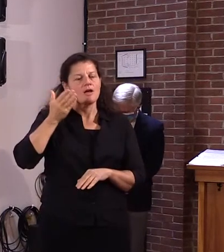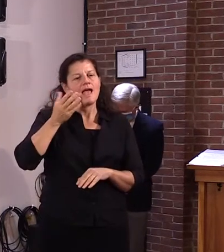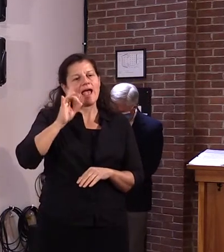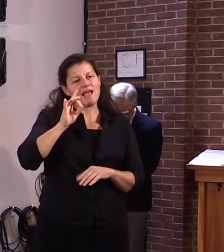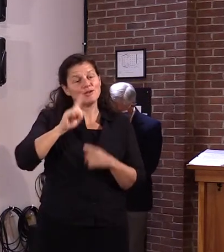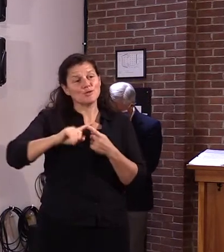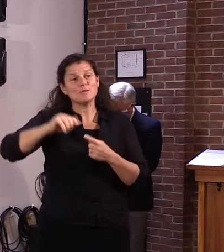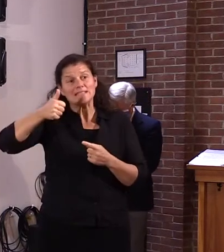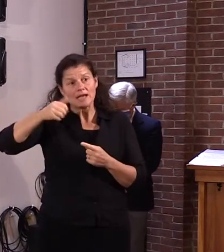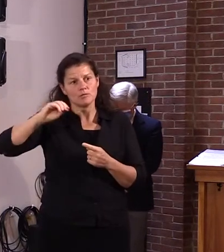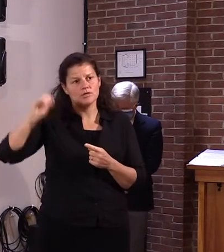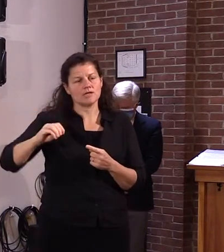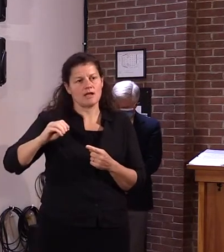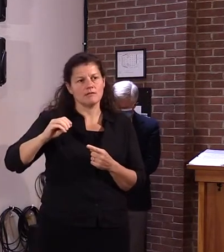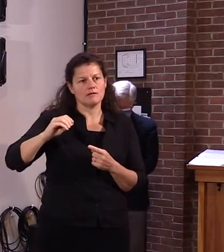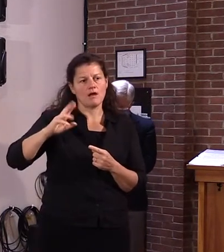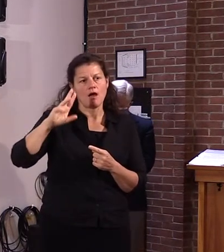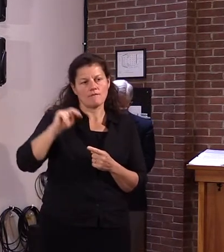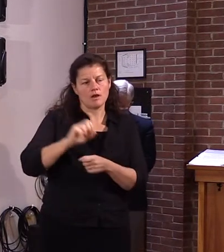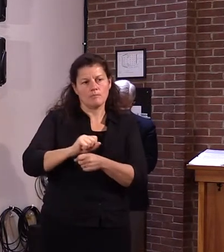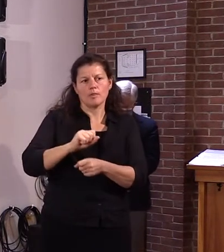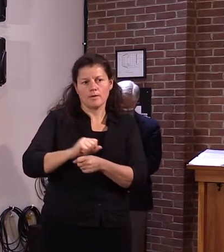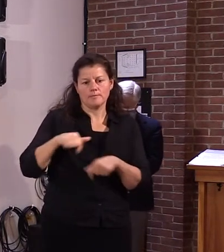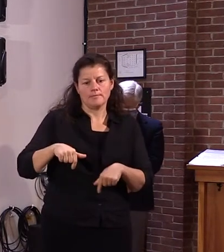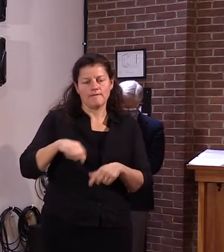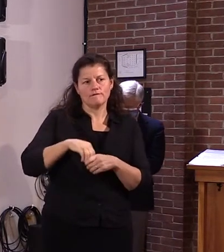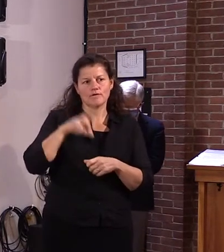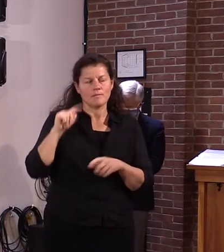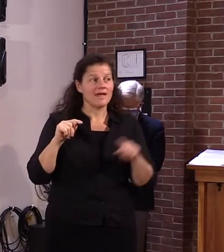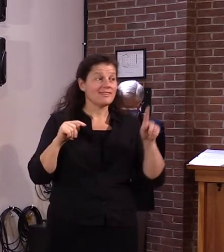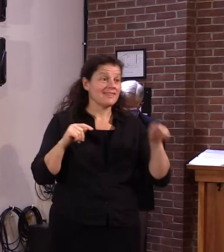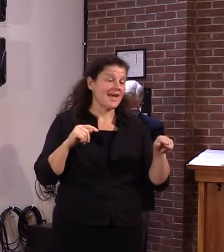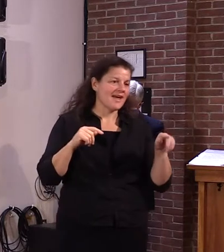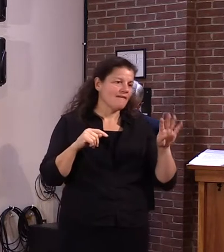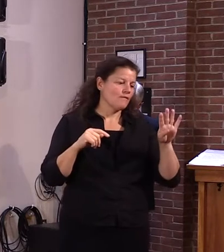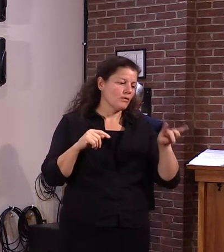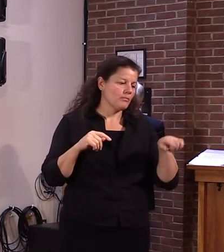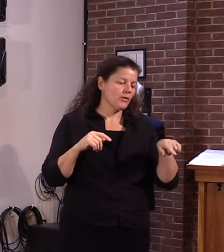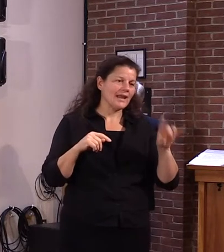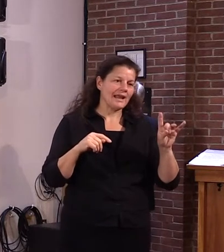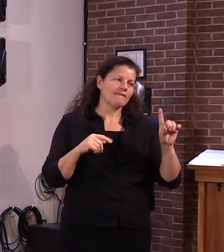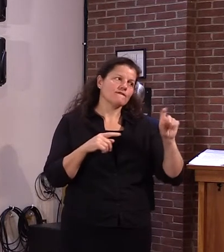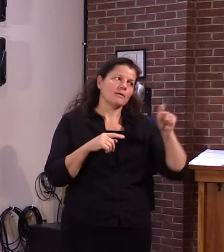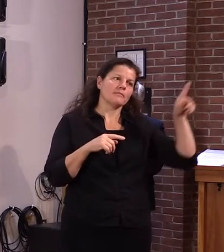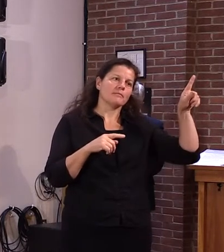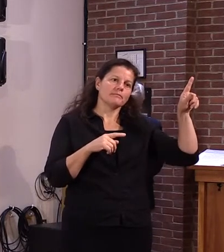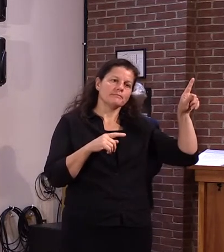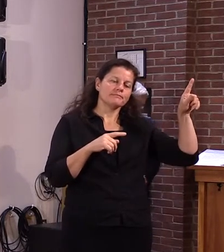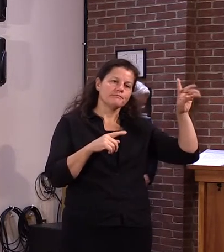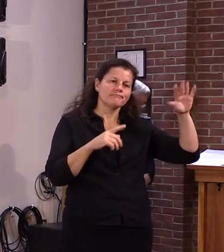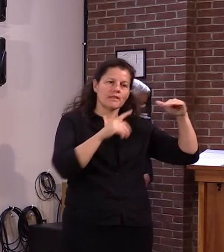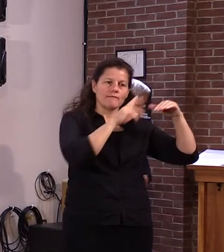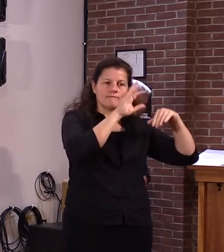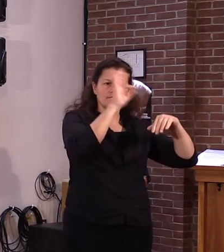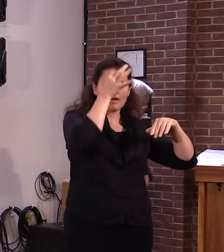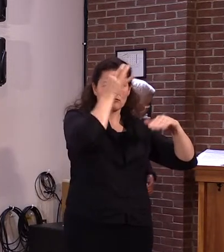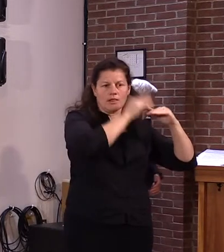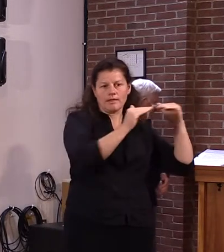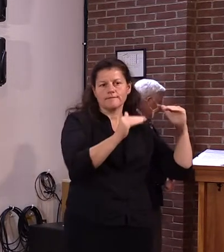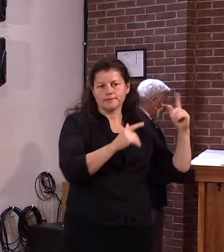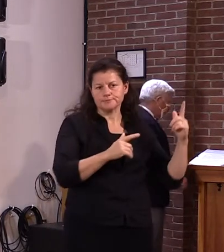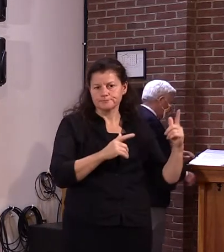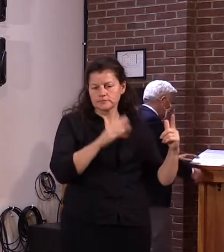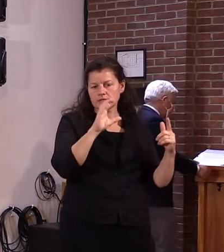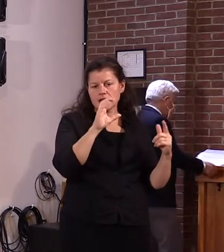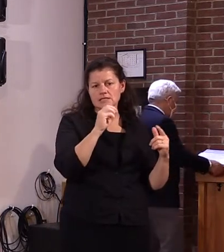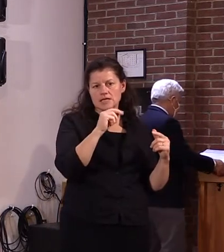So again, a lot of this is a definitional issue in terms of how the data is collected and how it's reported,